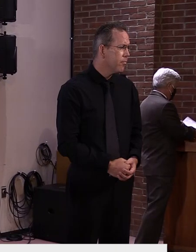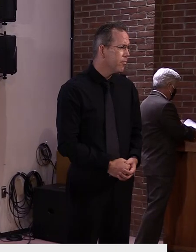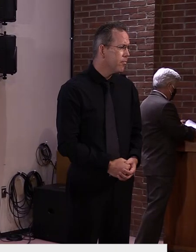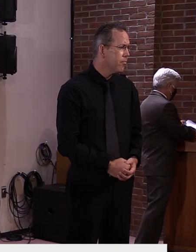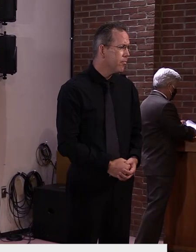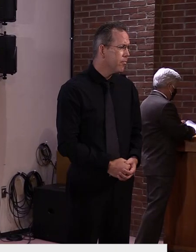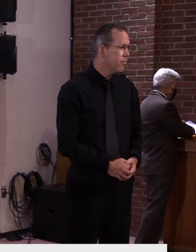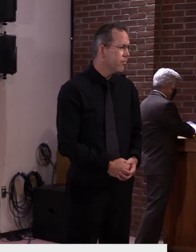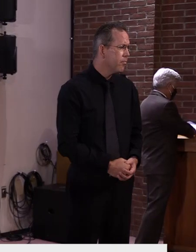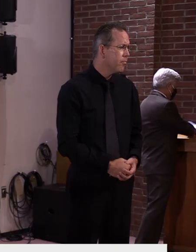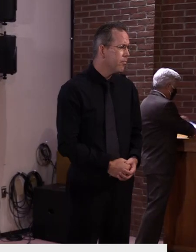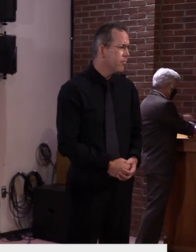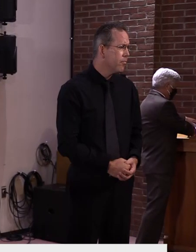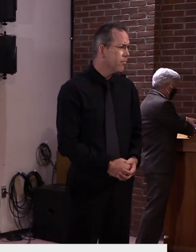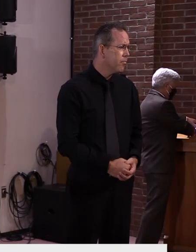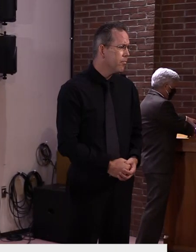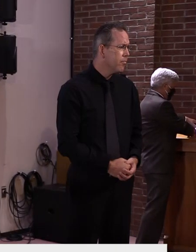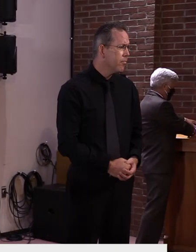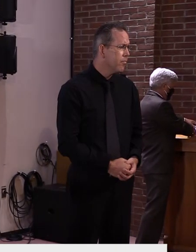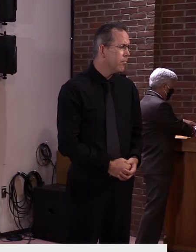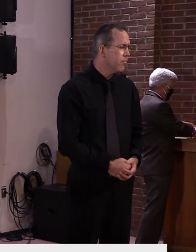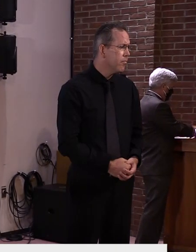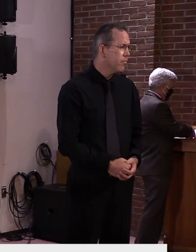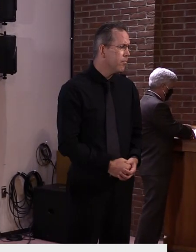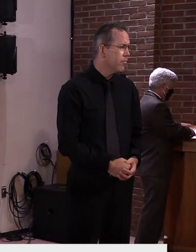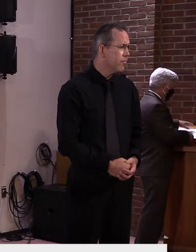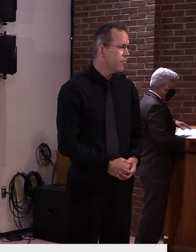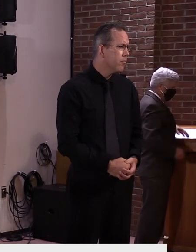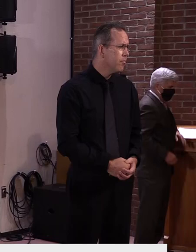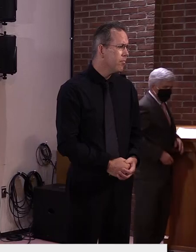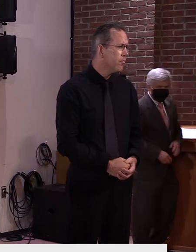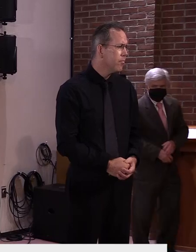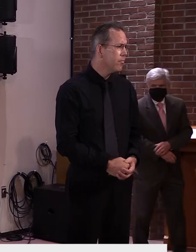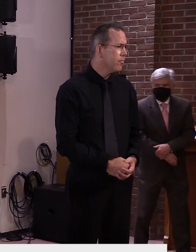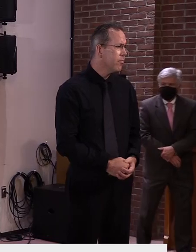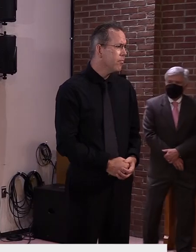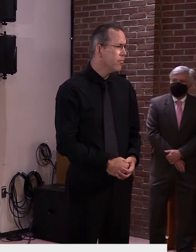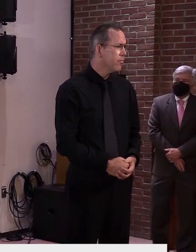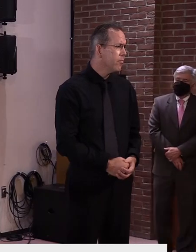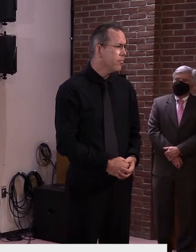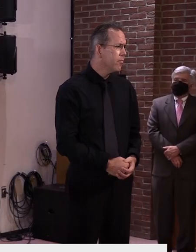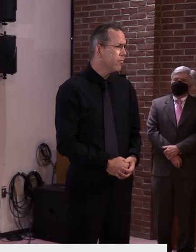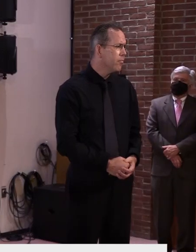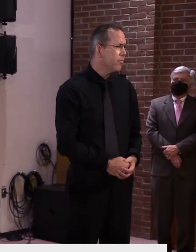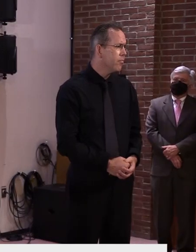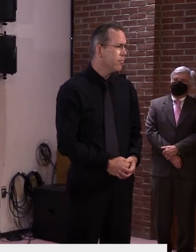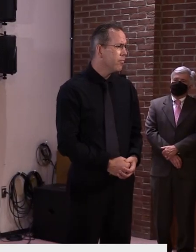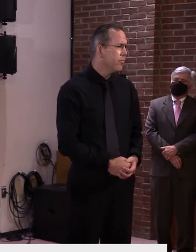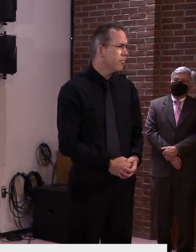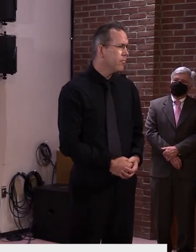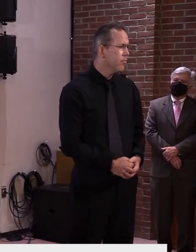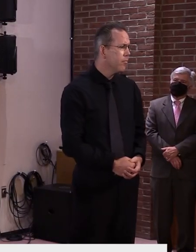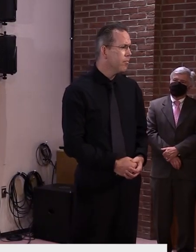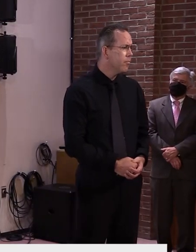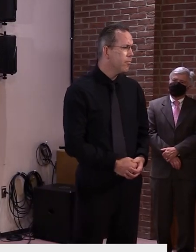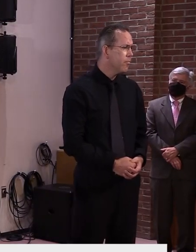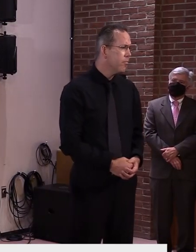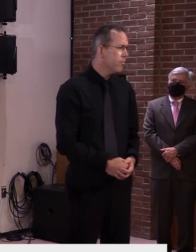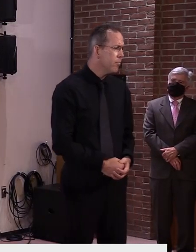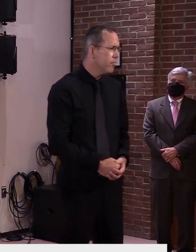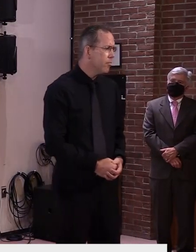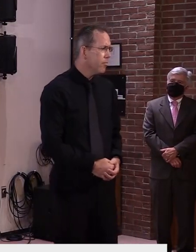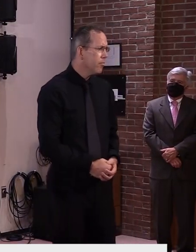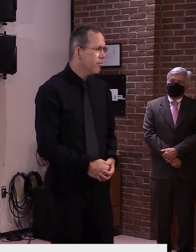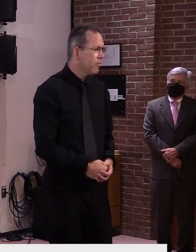place for antibody tests or antigen tests or anything besides PCR. You know, interesting when you talk about our